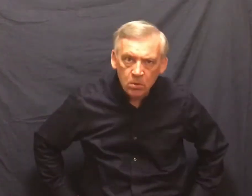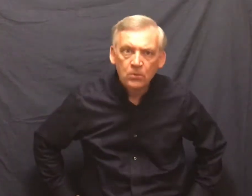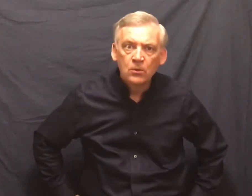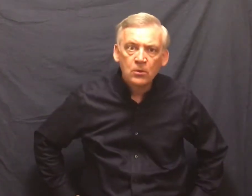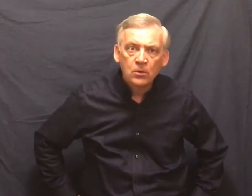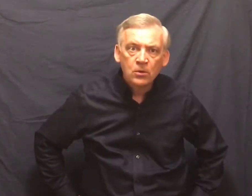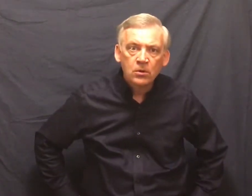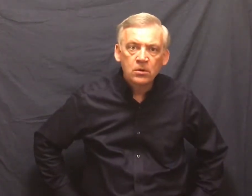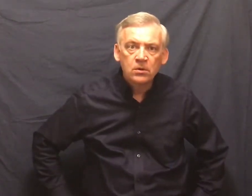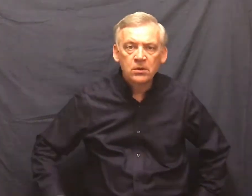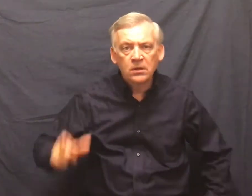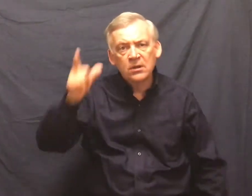Lenny moaned with grief.